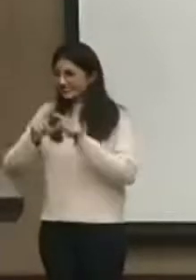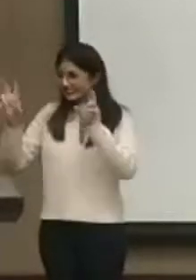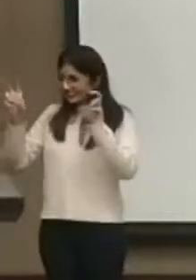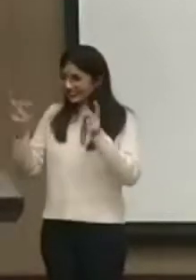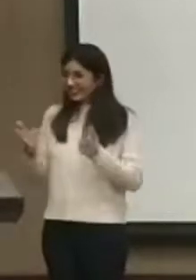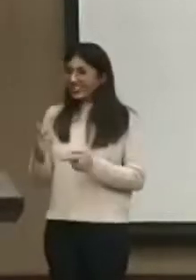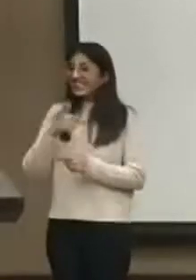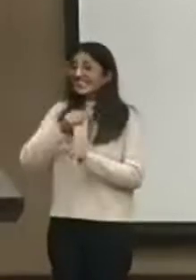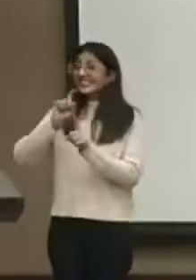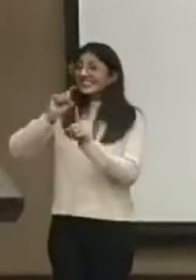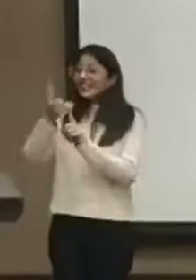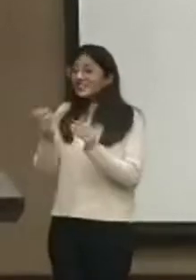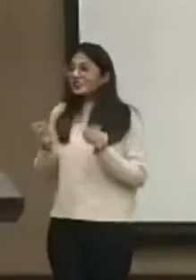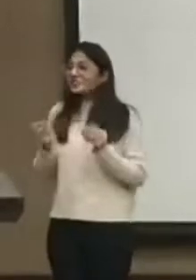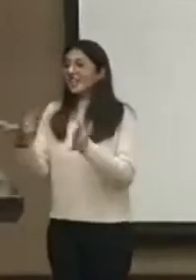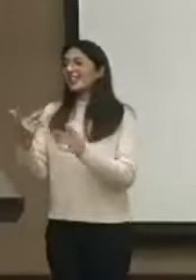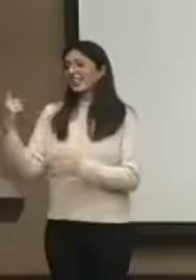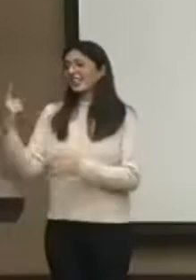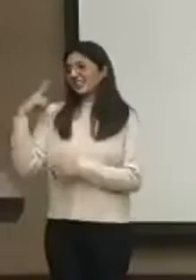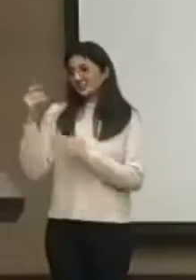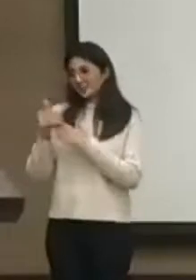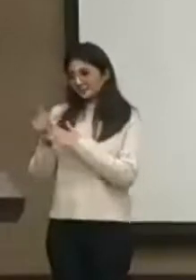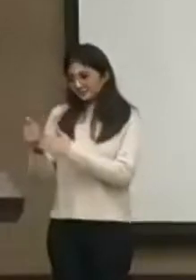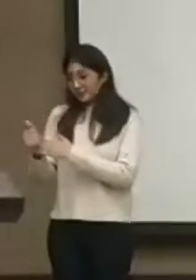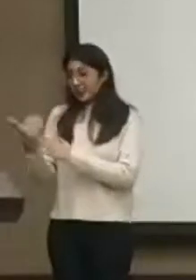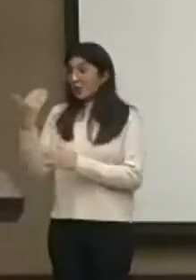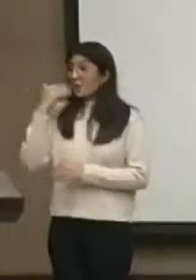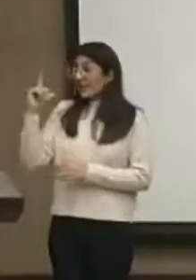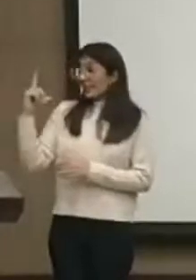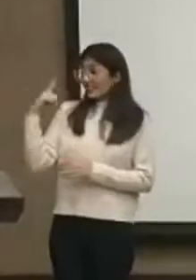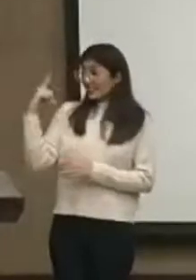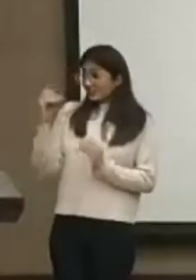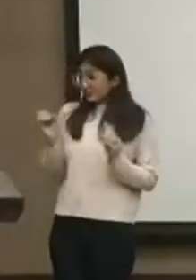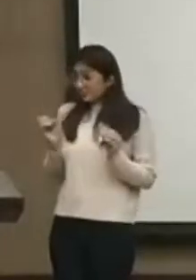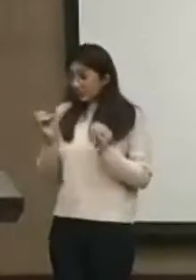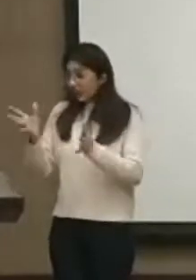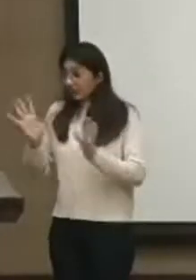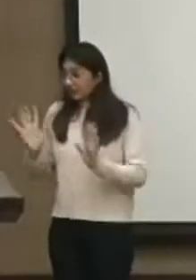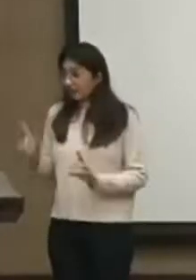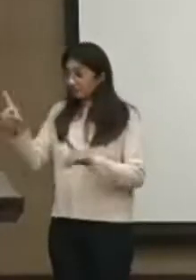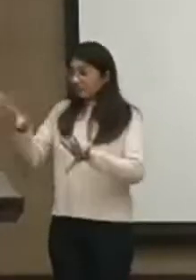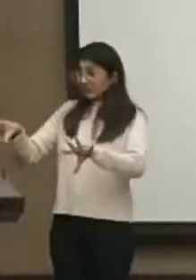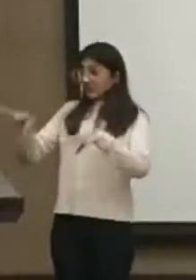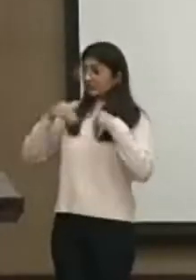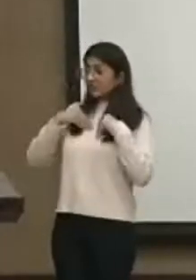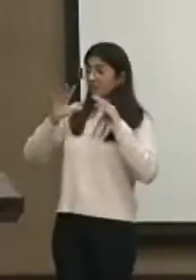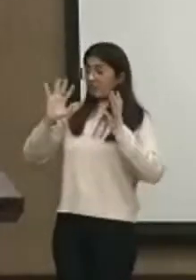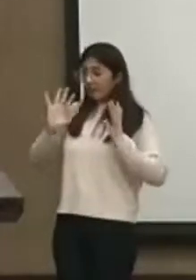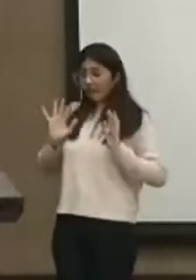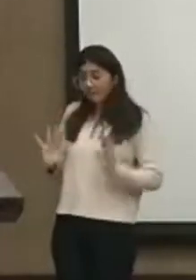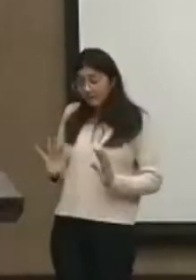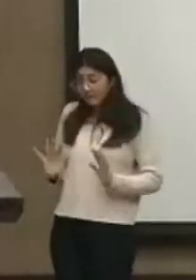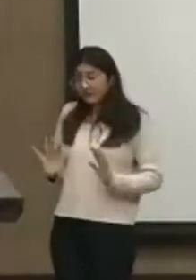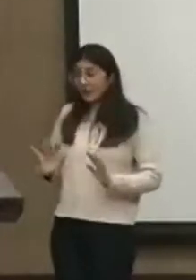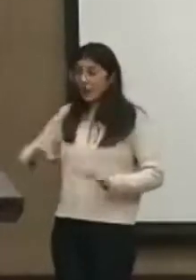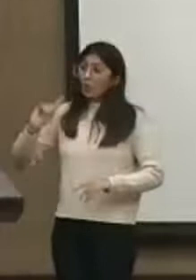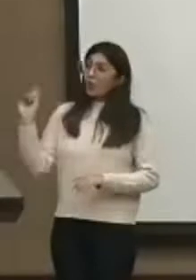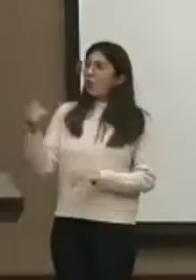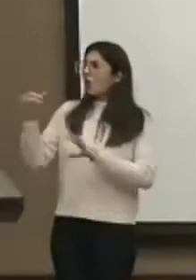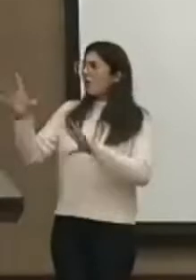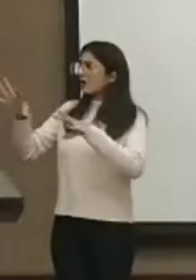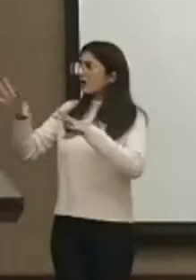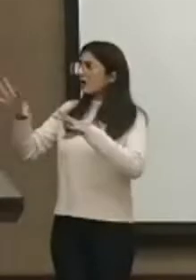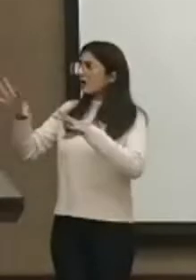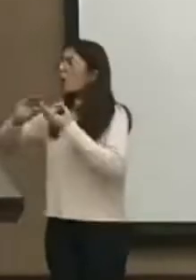culture starts with the leadership. When our leadership takes the ownership that they have to drive this, it actually cascades down